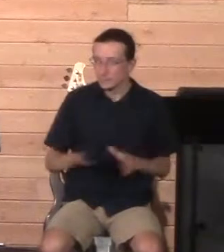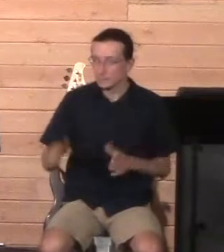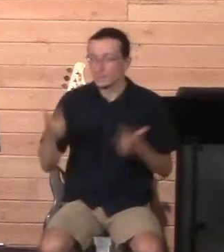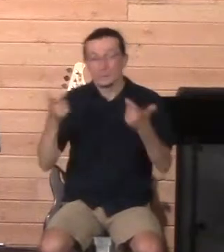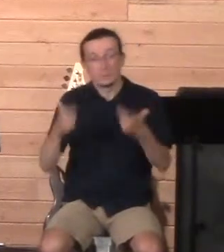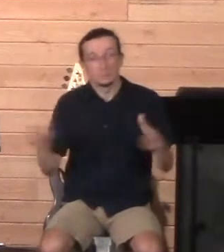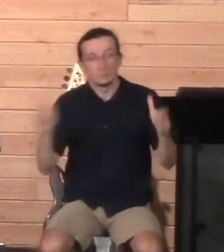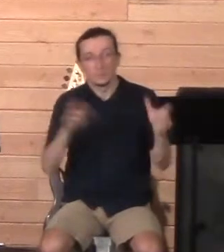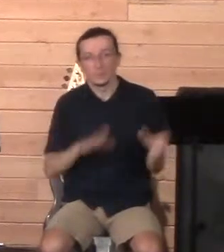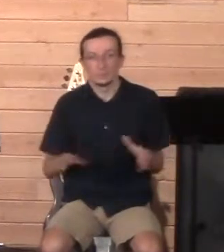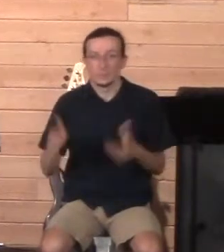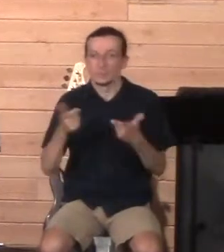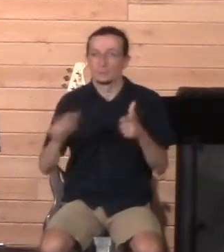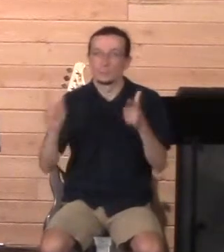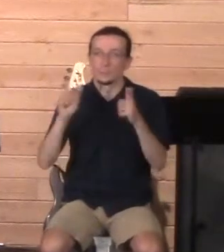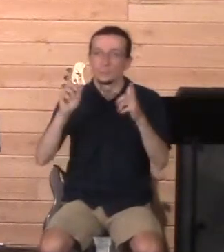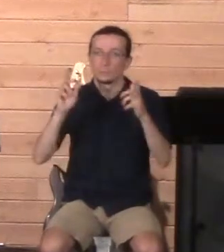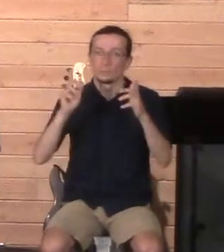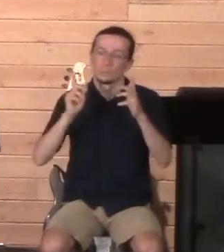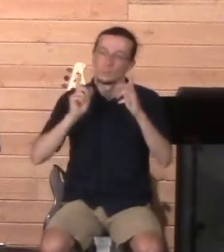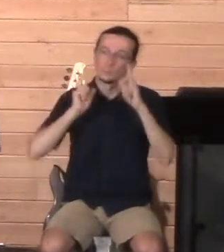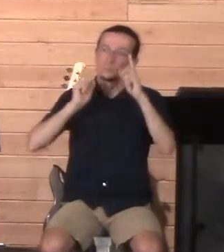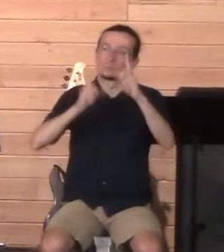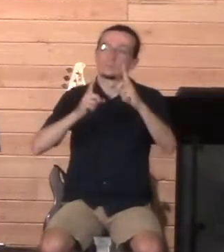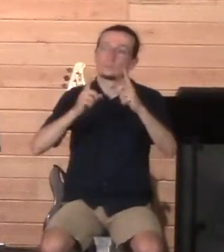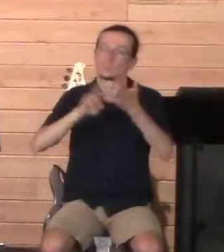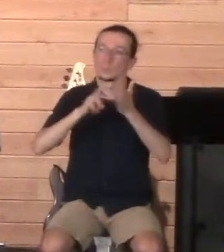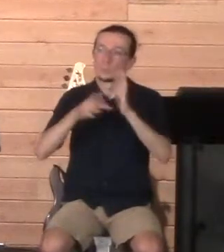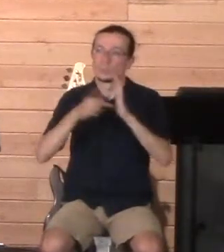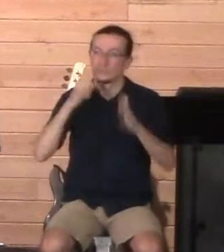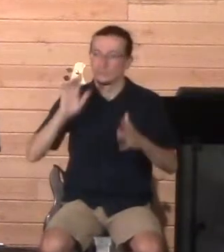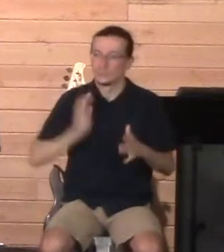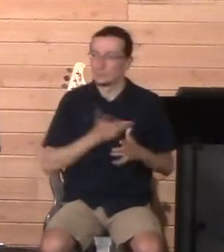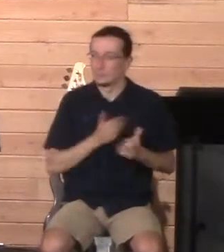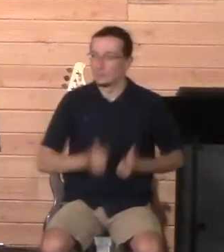a grand purpose that he has for our life.